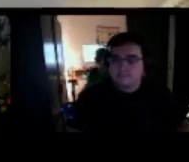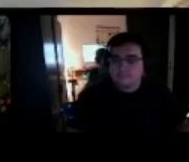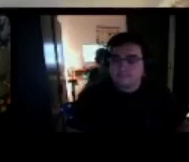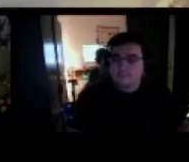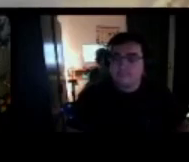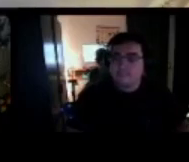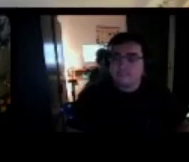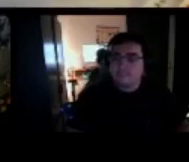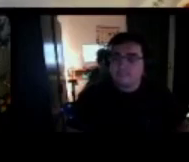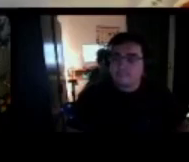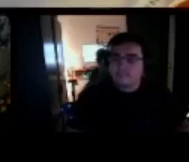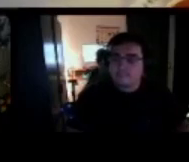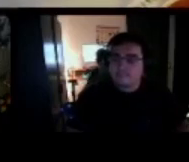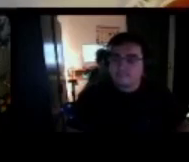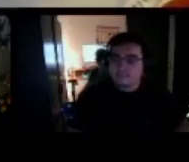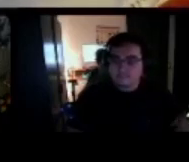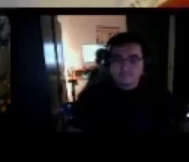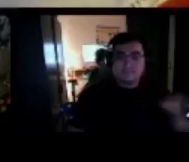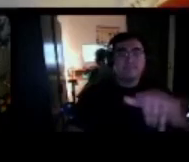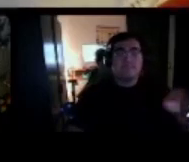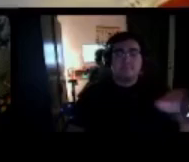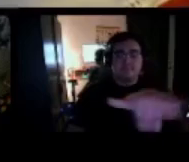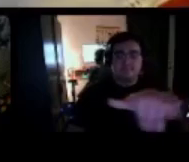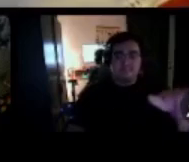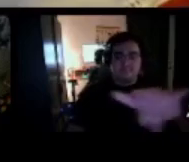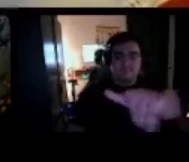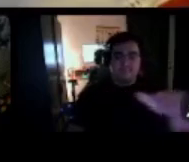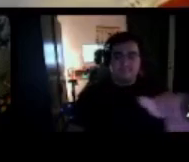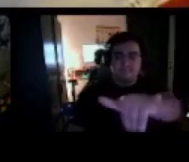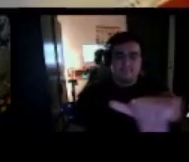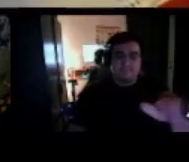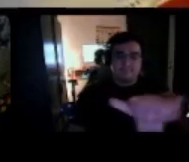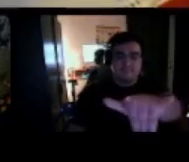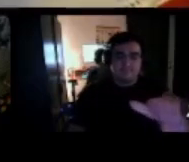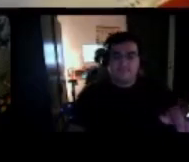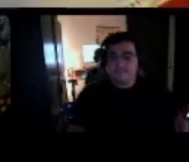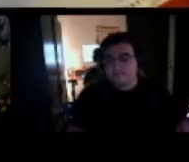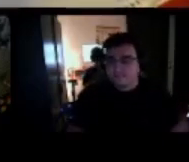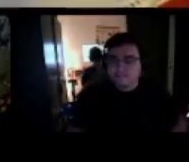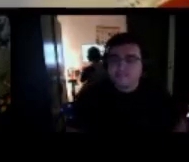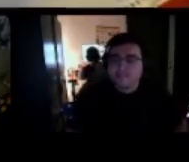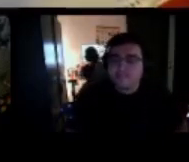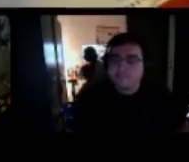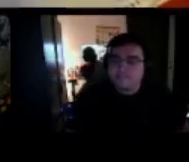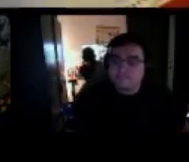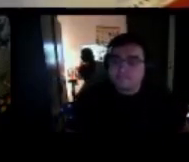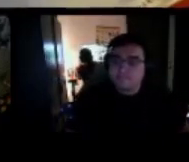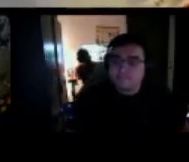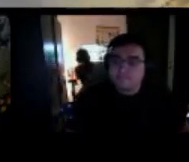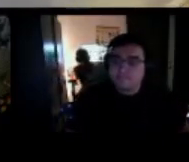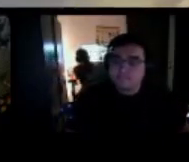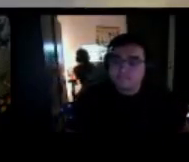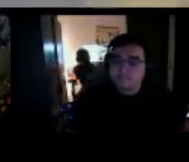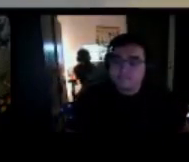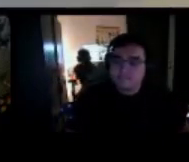It would be between these two objects. Same. Or if you're listing things, which again we'll get into